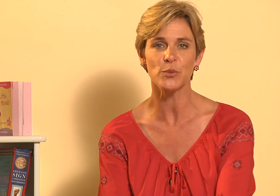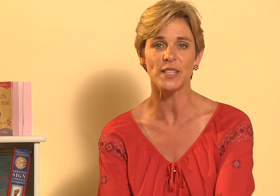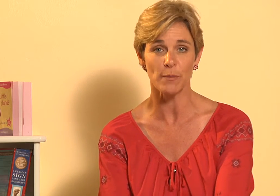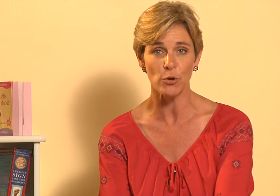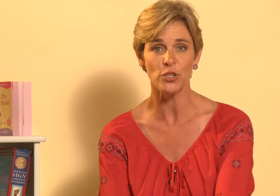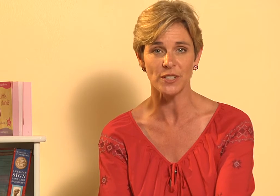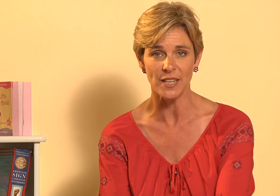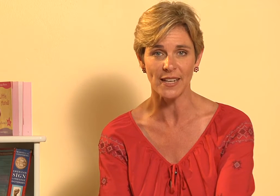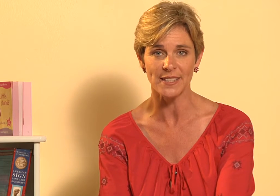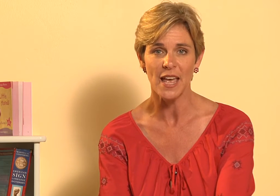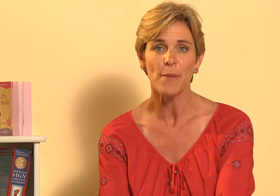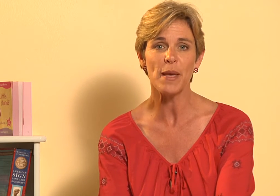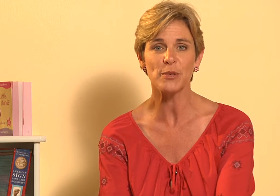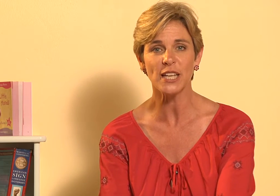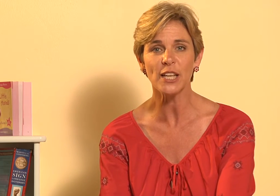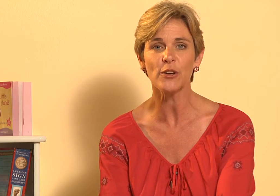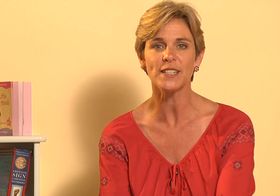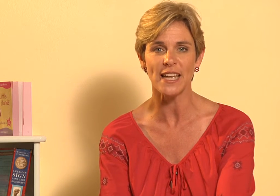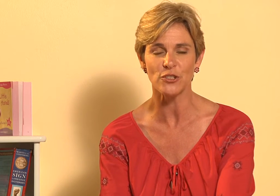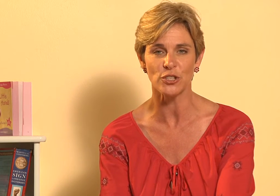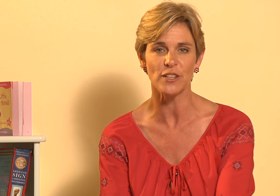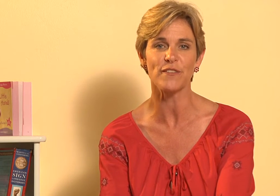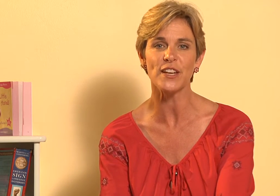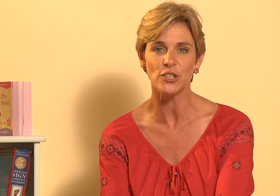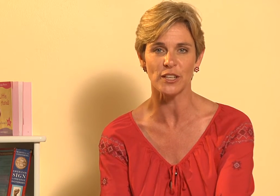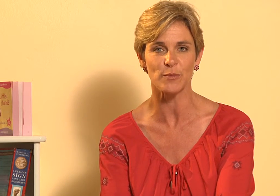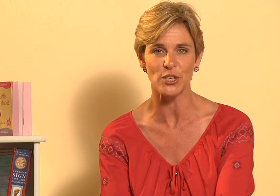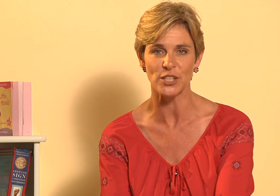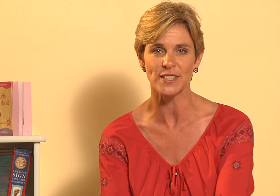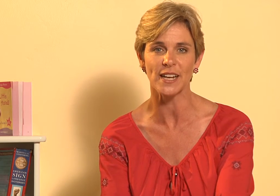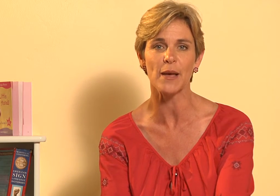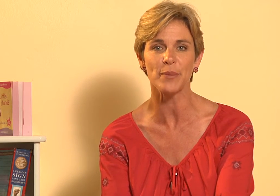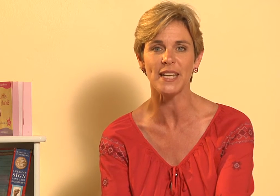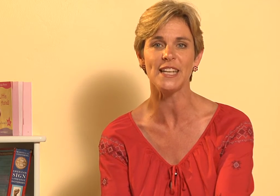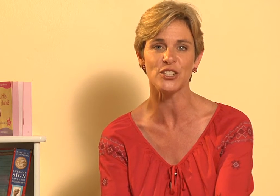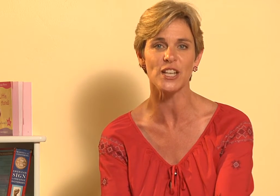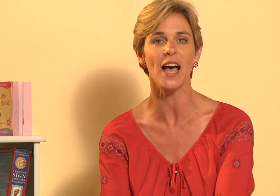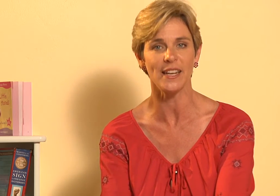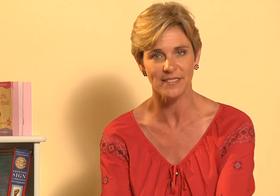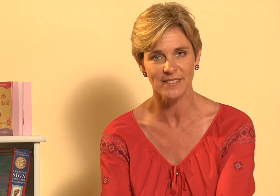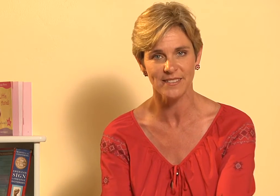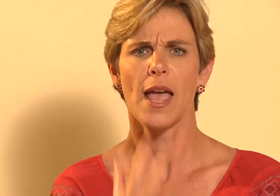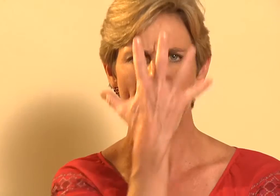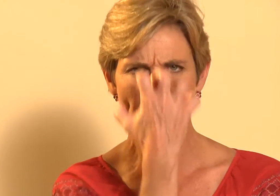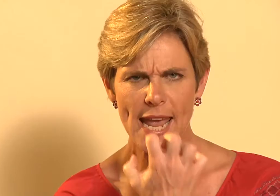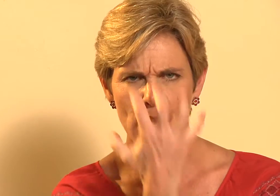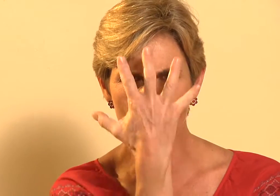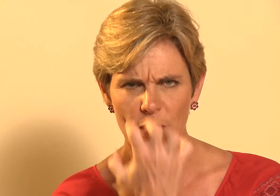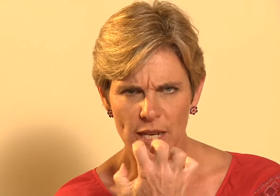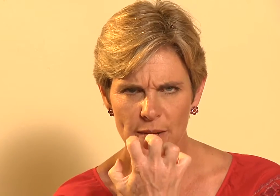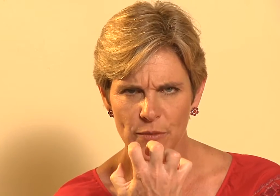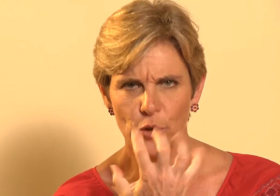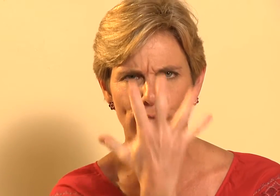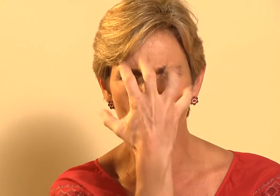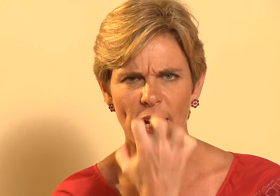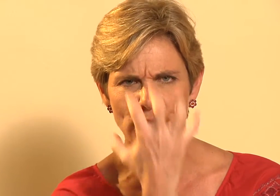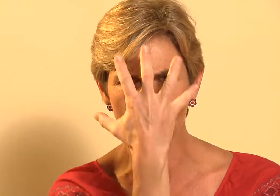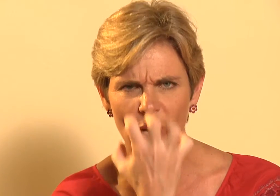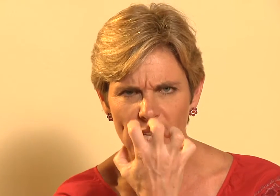week's emotion signs, pay particular attention to the facial expressions that accompany each sign. Angry, your forehead's wrinkling